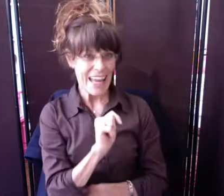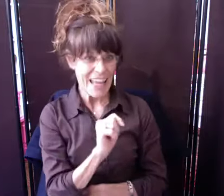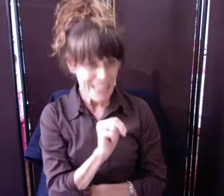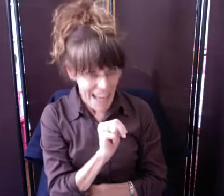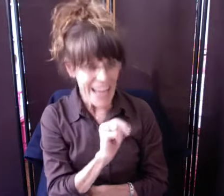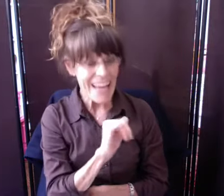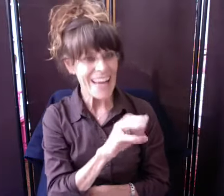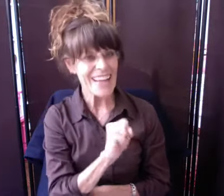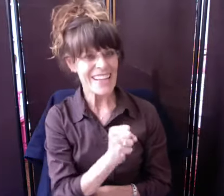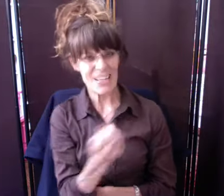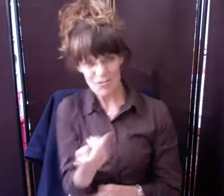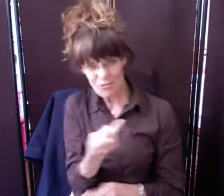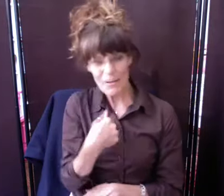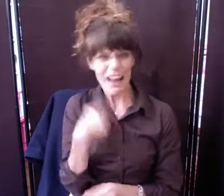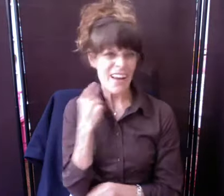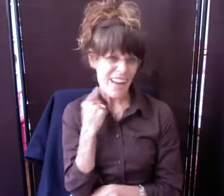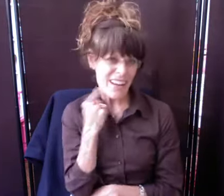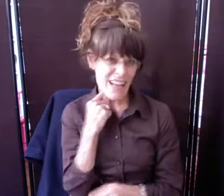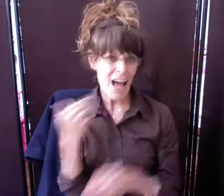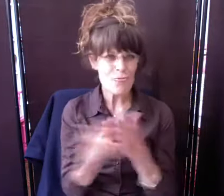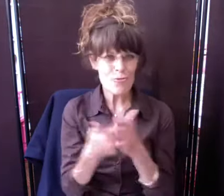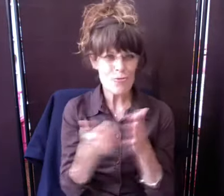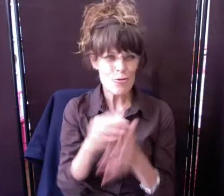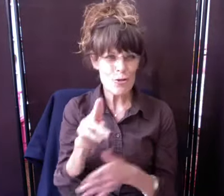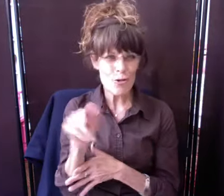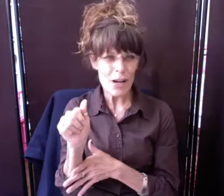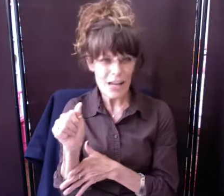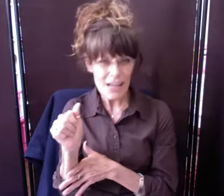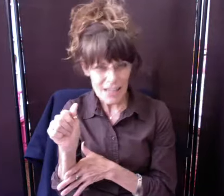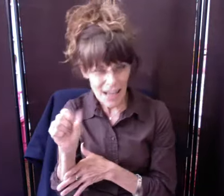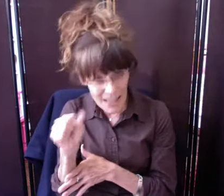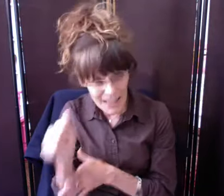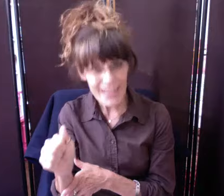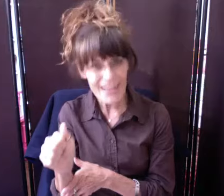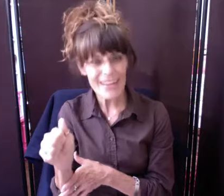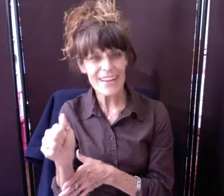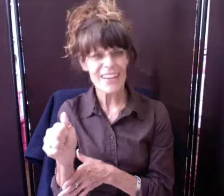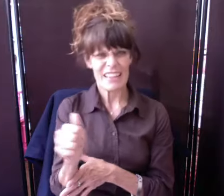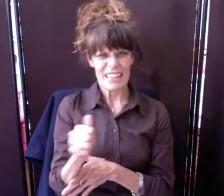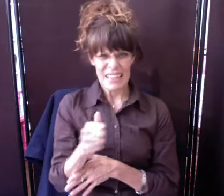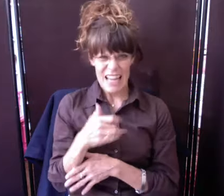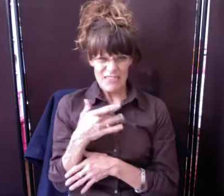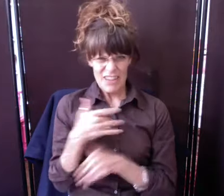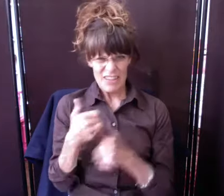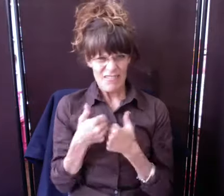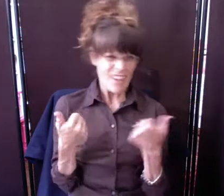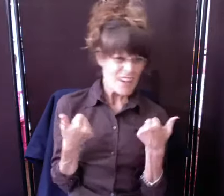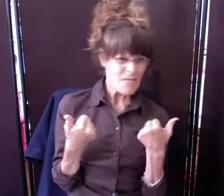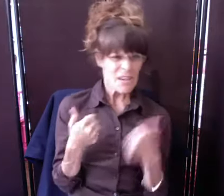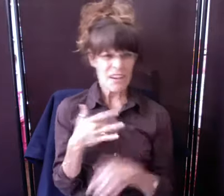country. So I think, that added in my feeling of being separate or different. And I don't think that makes you an